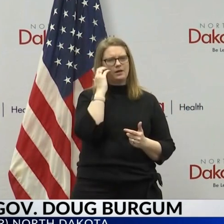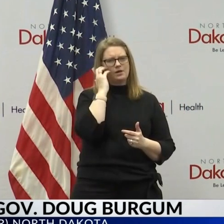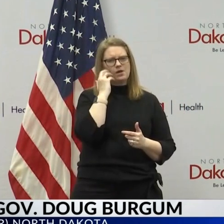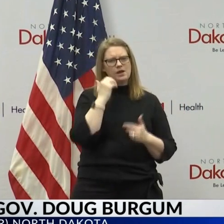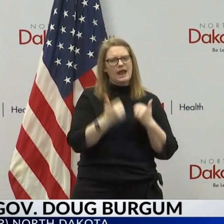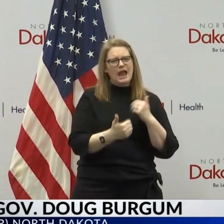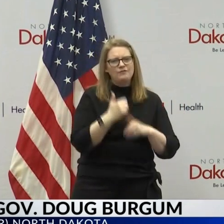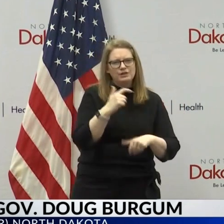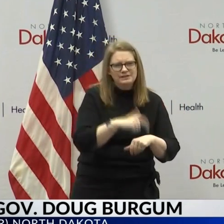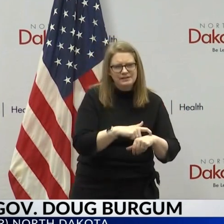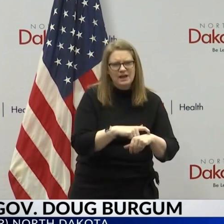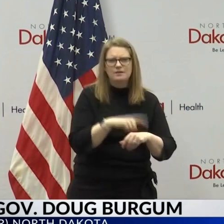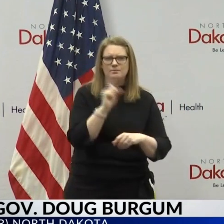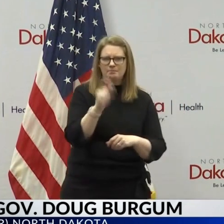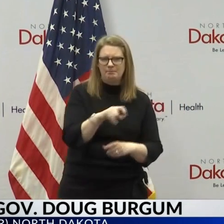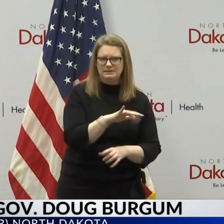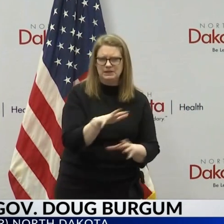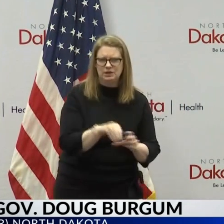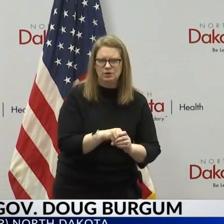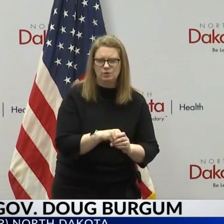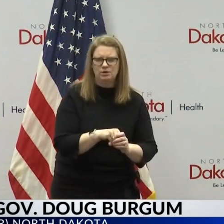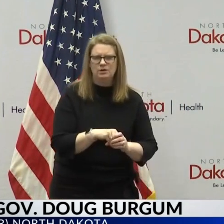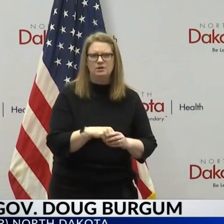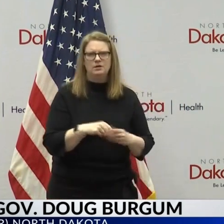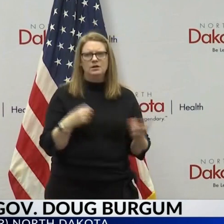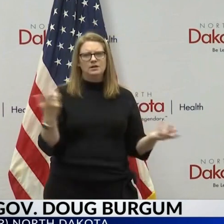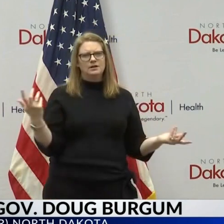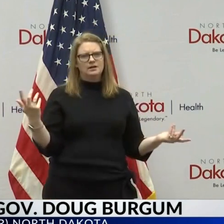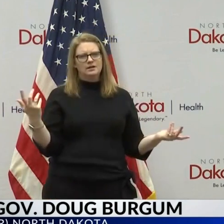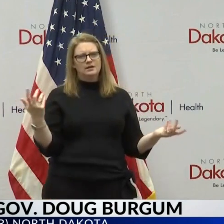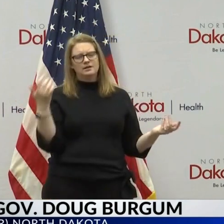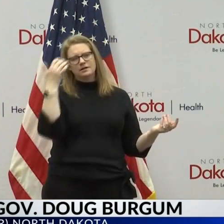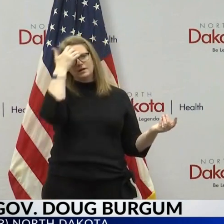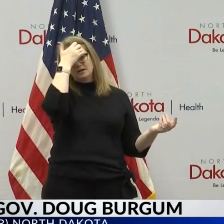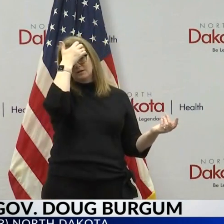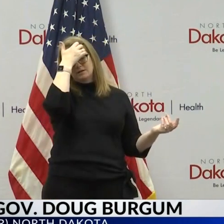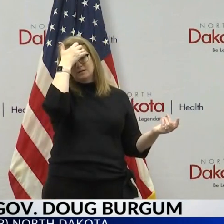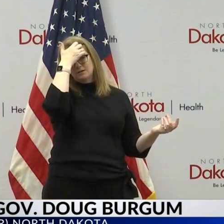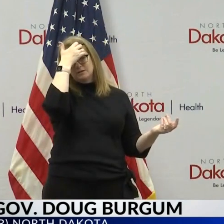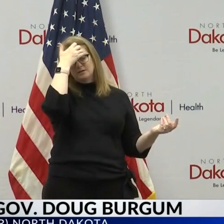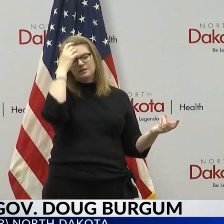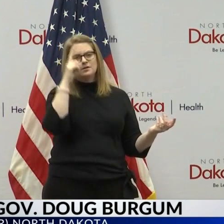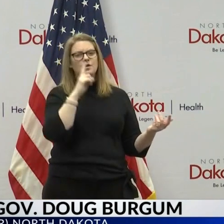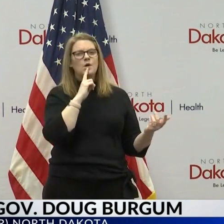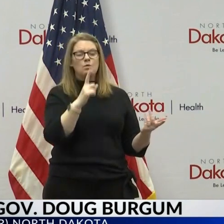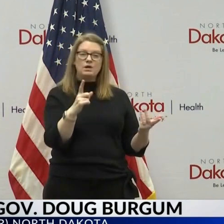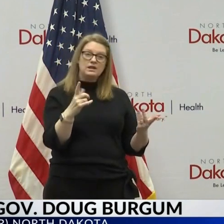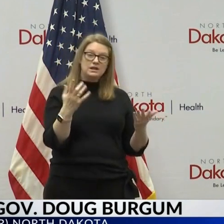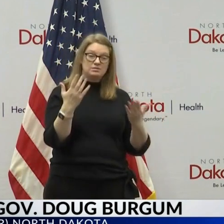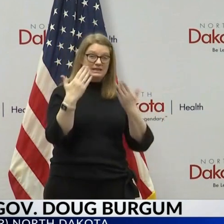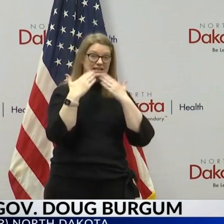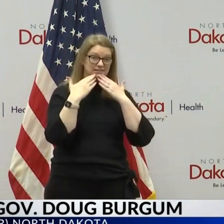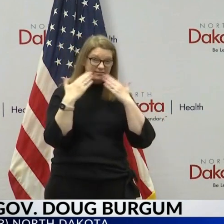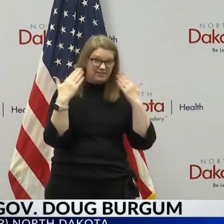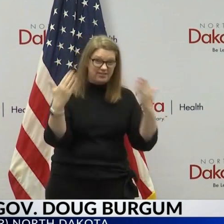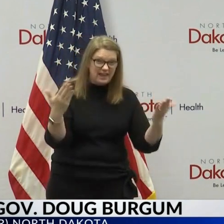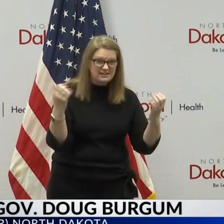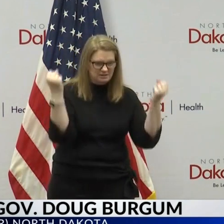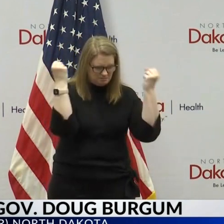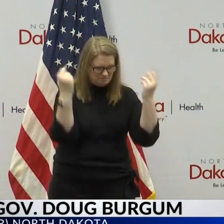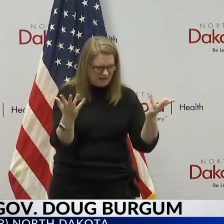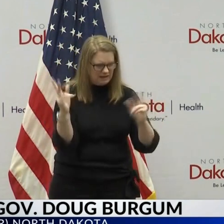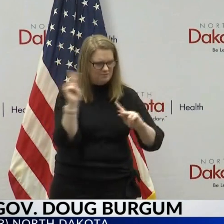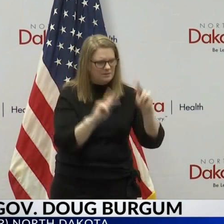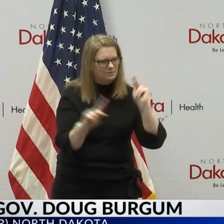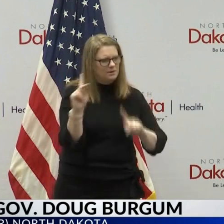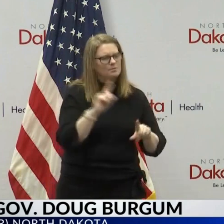every time, not just because it's a different way of saying thank you to all the people that we need to share our thanks with. We're also